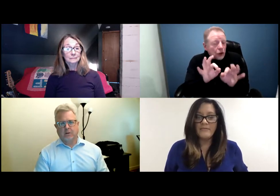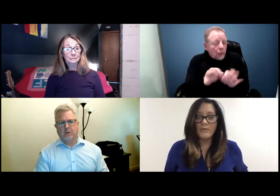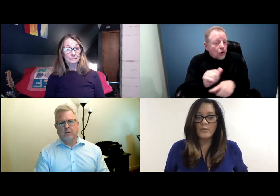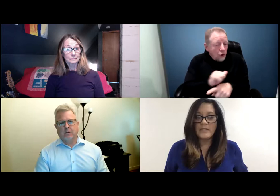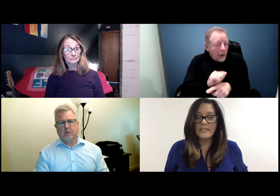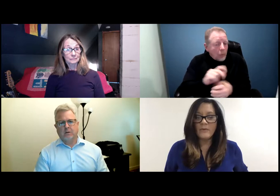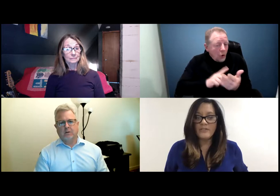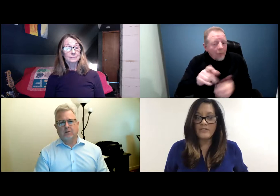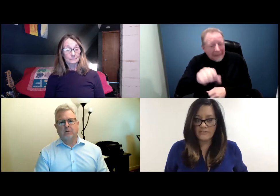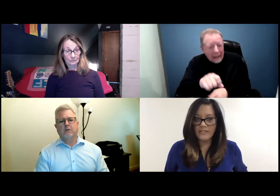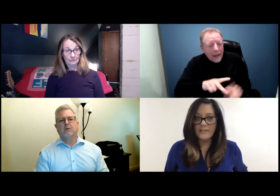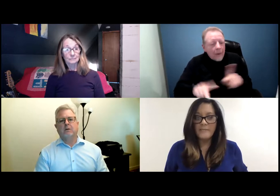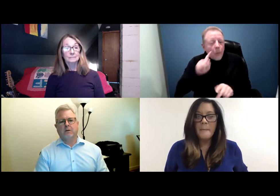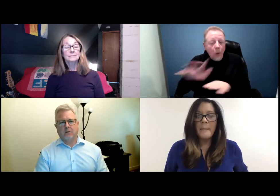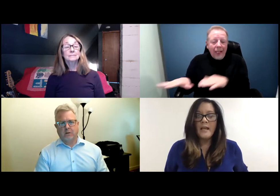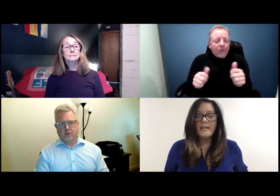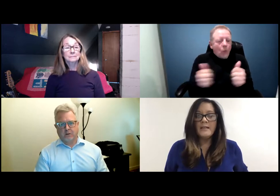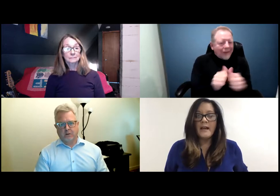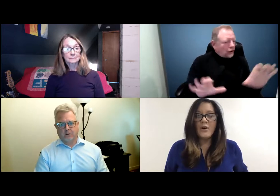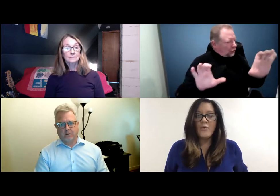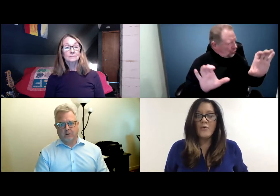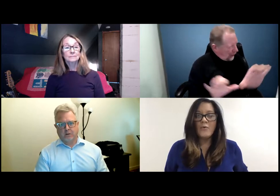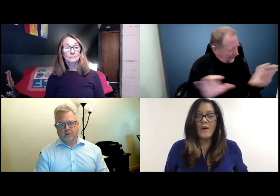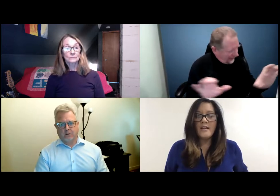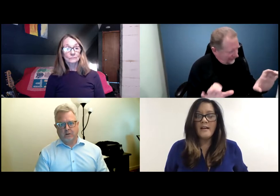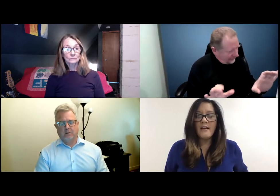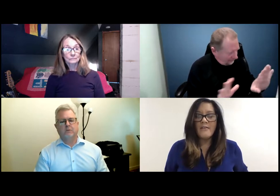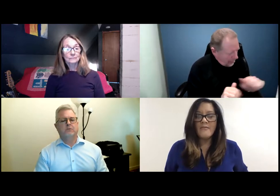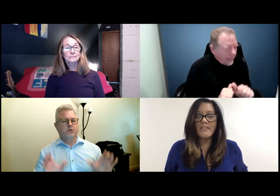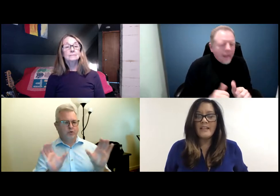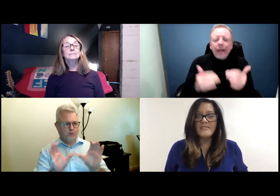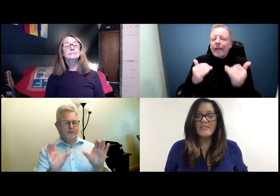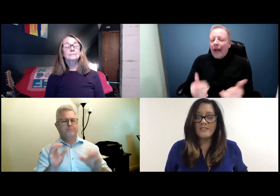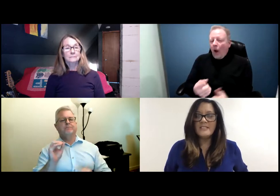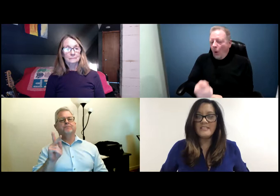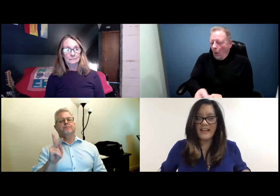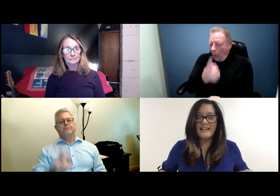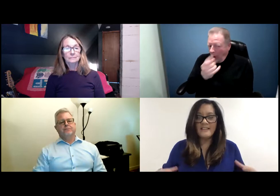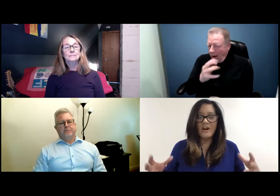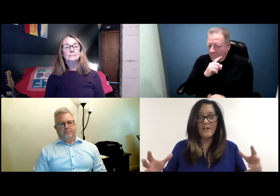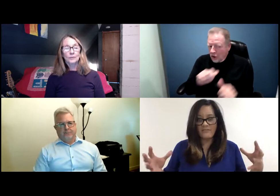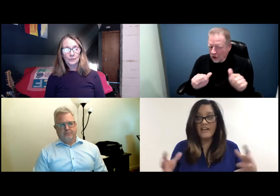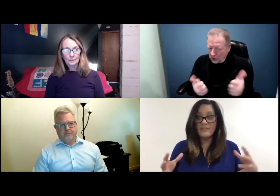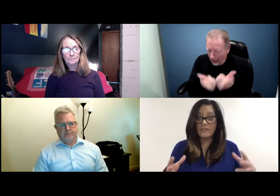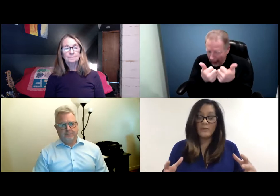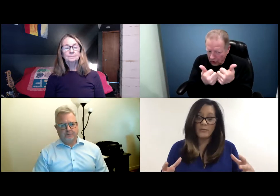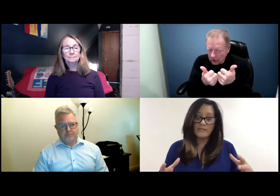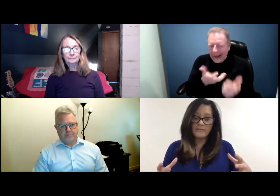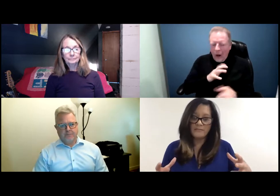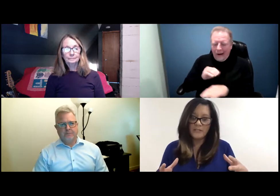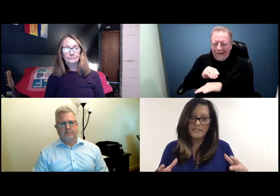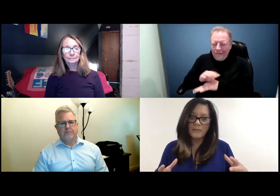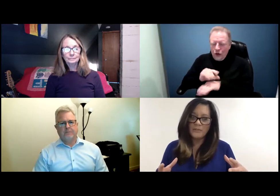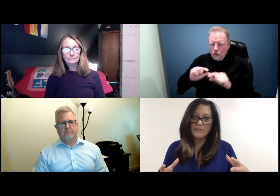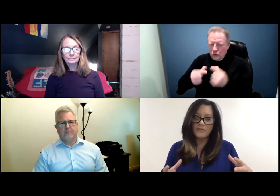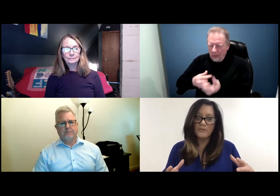and folks will leave with a certificate. Now, one of the difficulties that our advisory group has